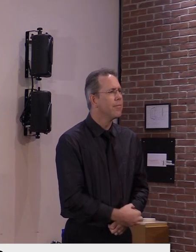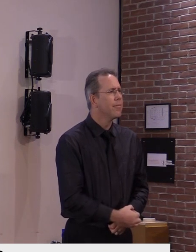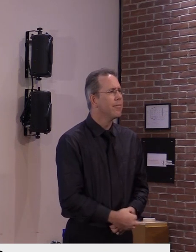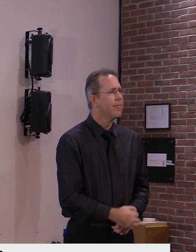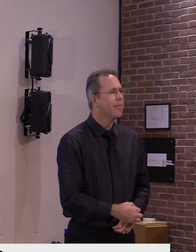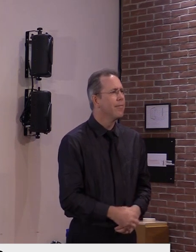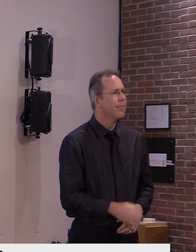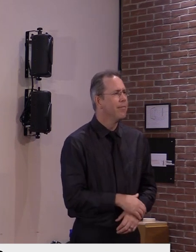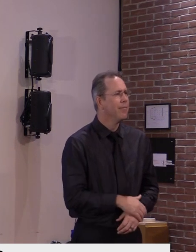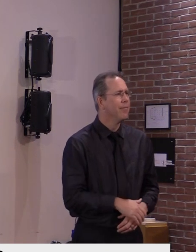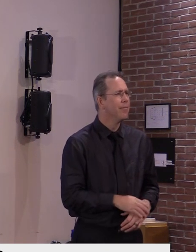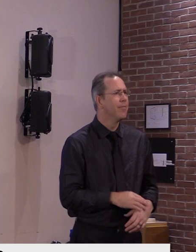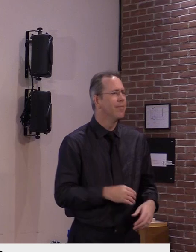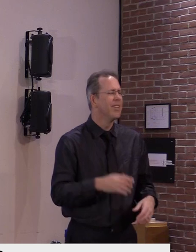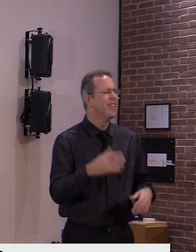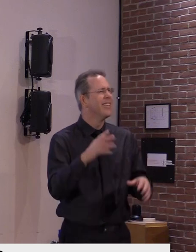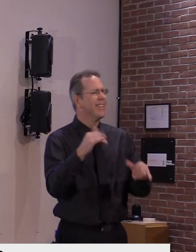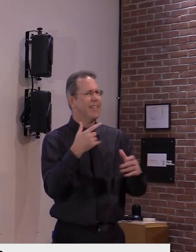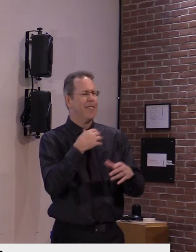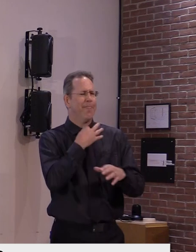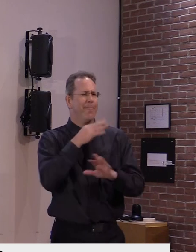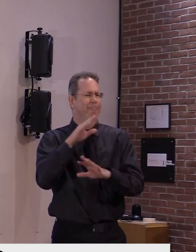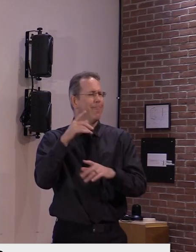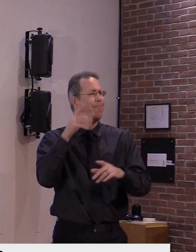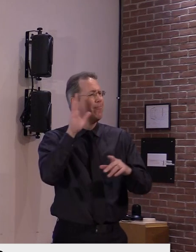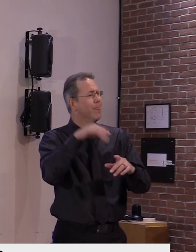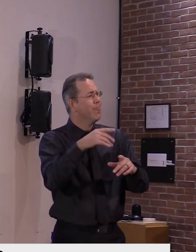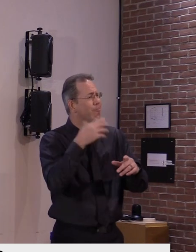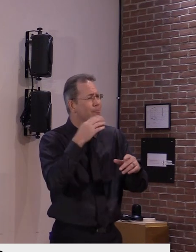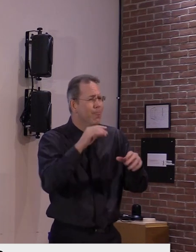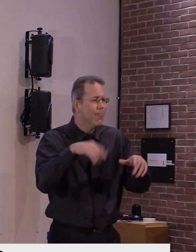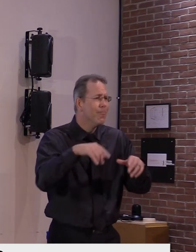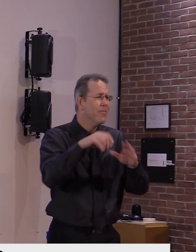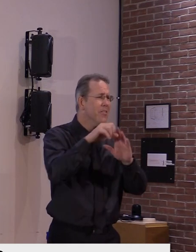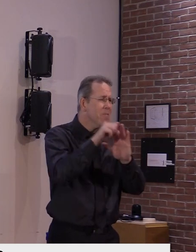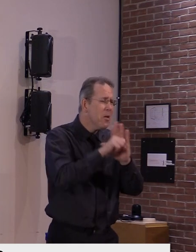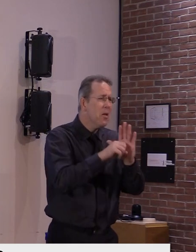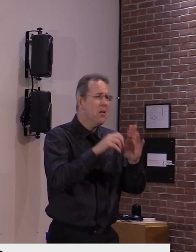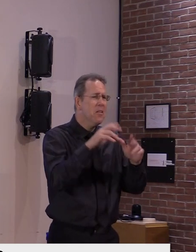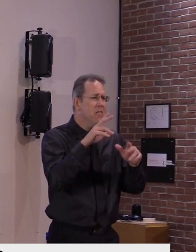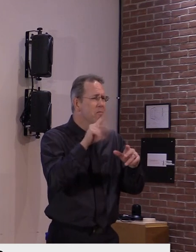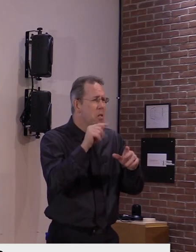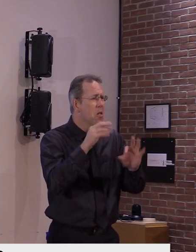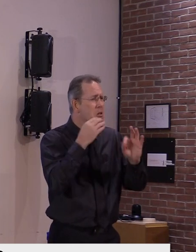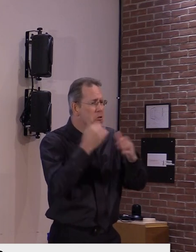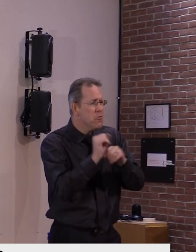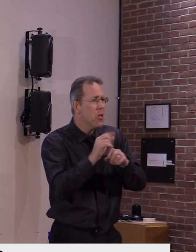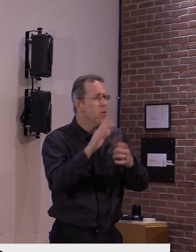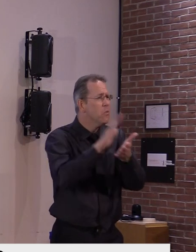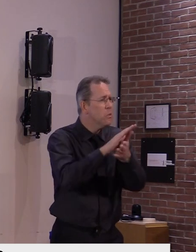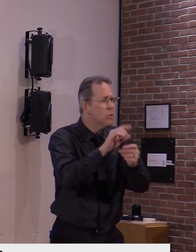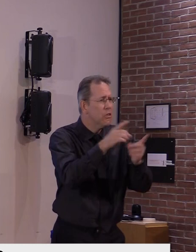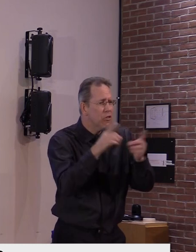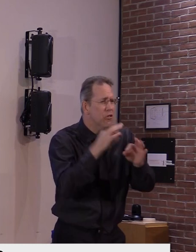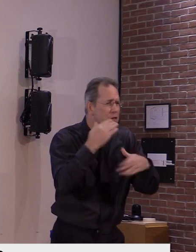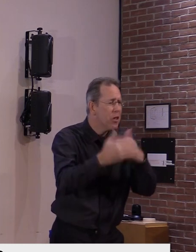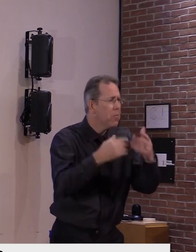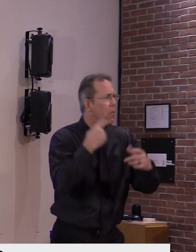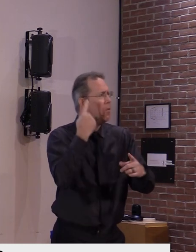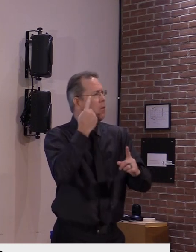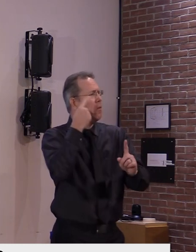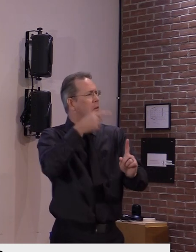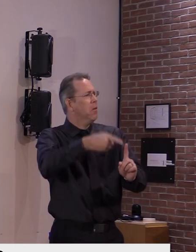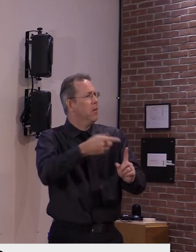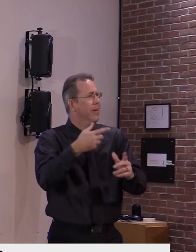some, to me anyway, some pretty negative connotations that go with that. And I was wondering if that's something you've thought